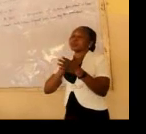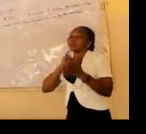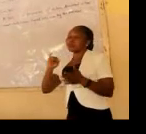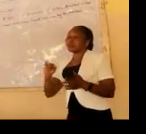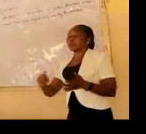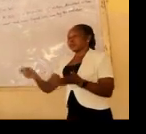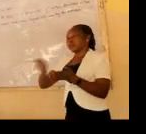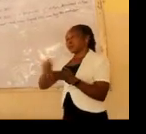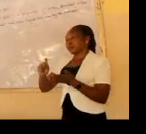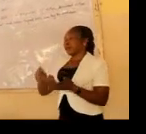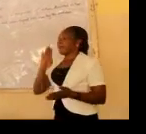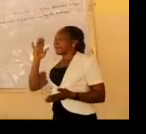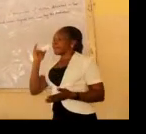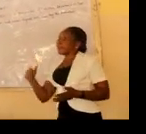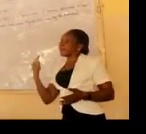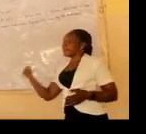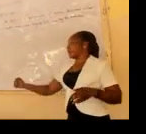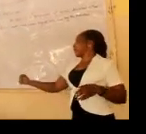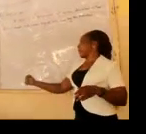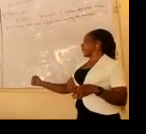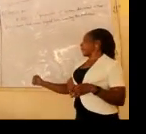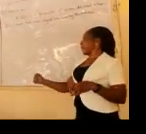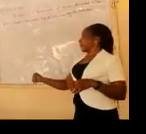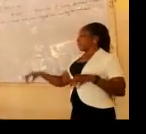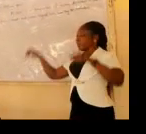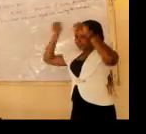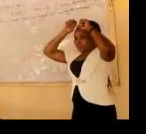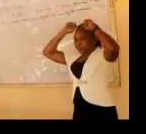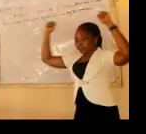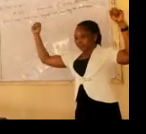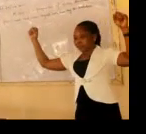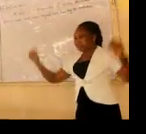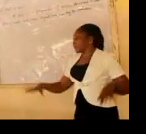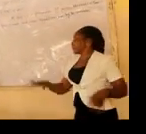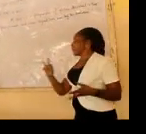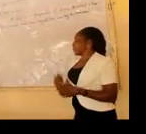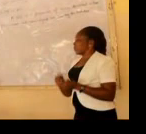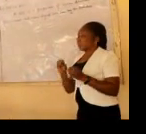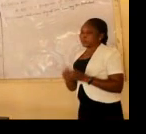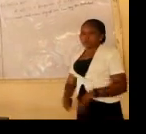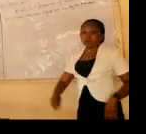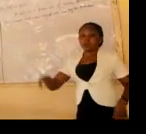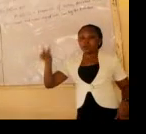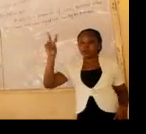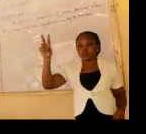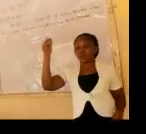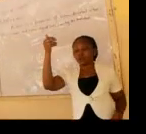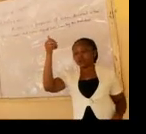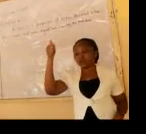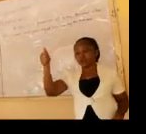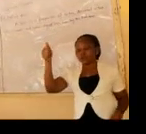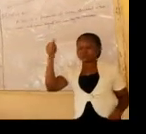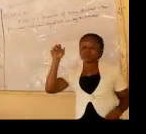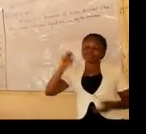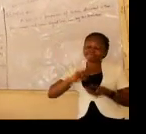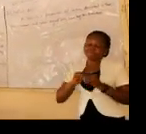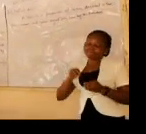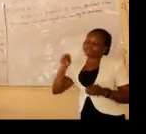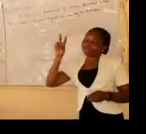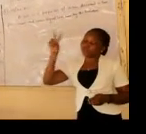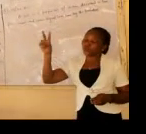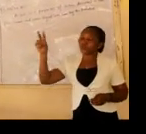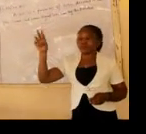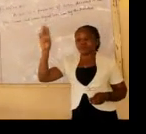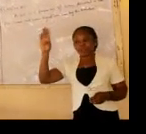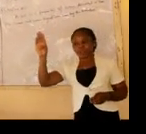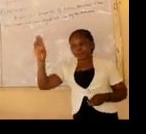Then, number 2B, they said we should outline 5 processes a